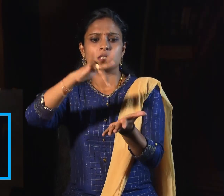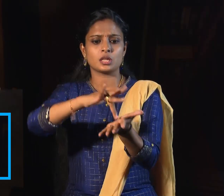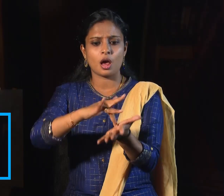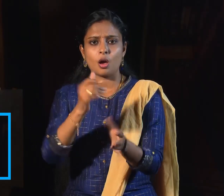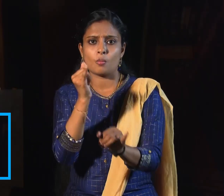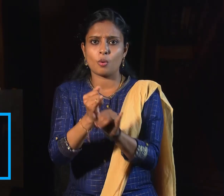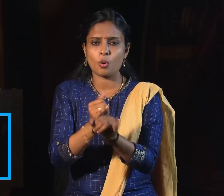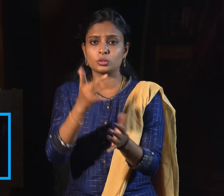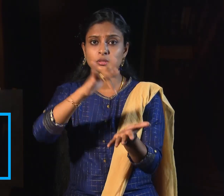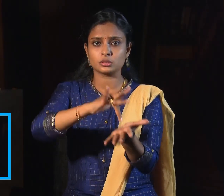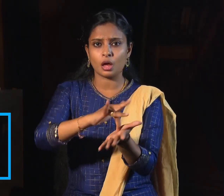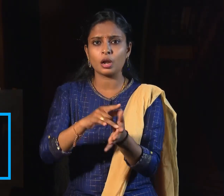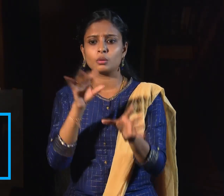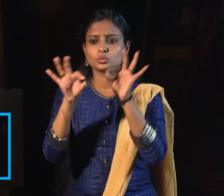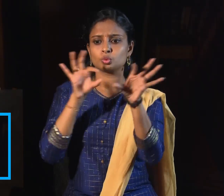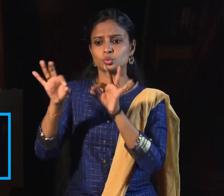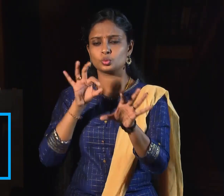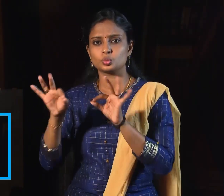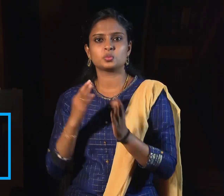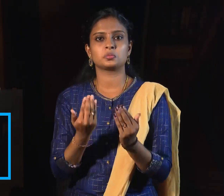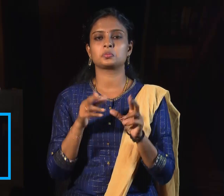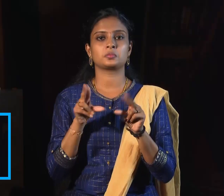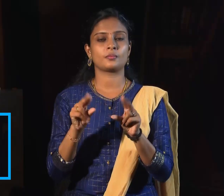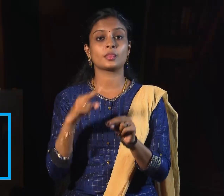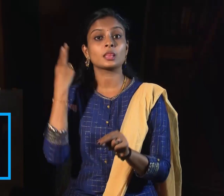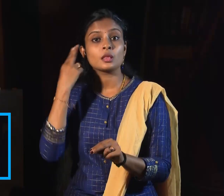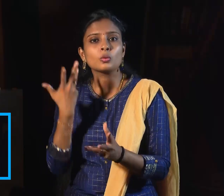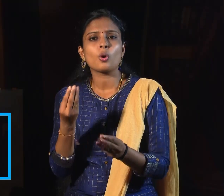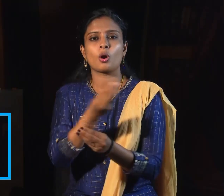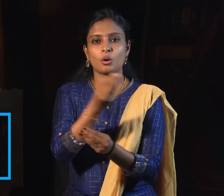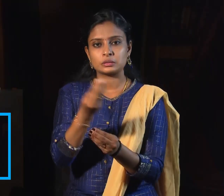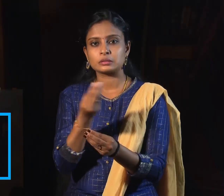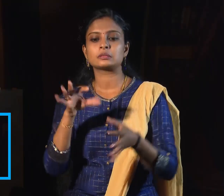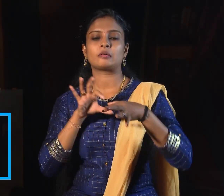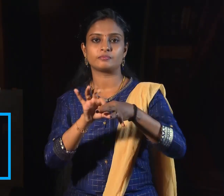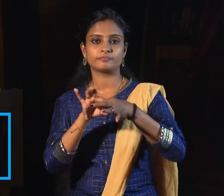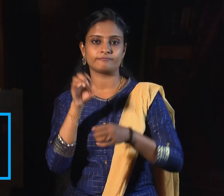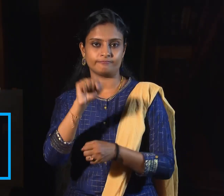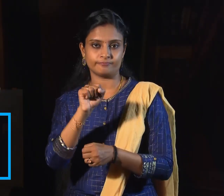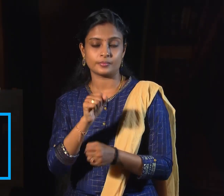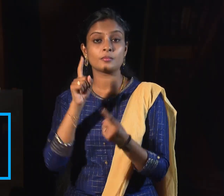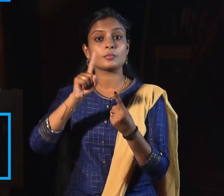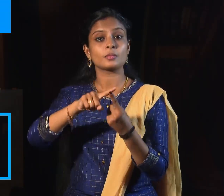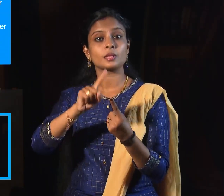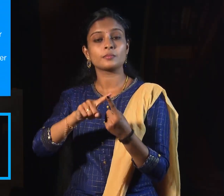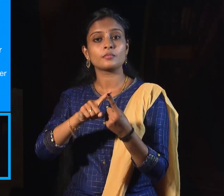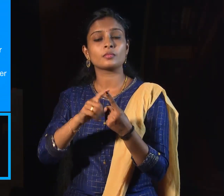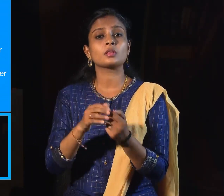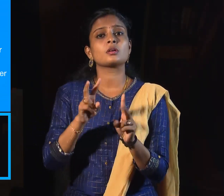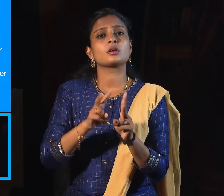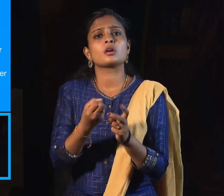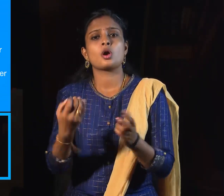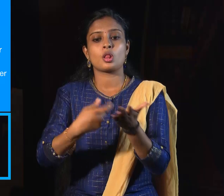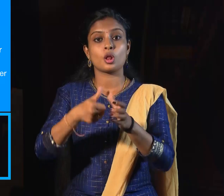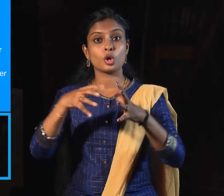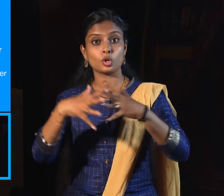manufacturing industry cannot be selected randomly, as it is affected by certain factors. They are availability of